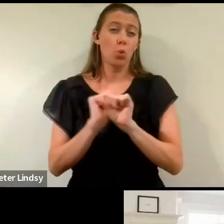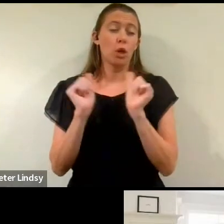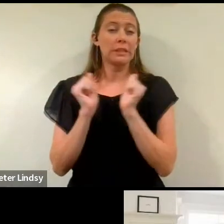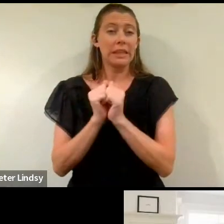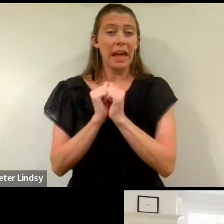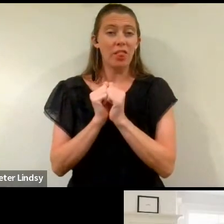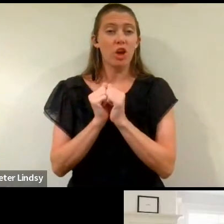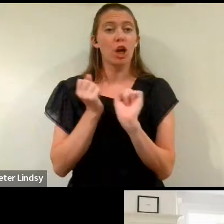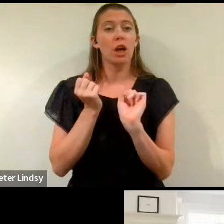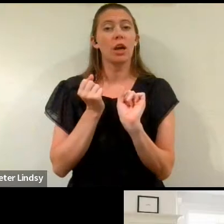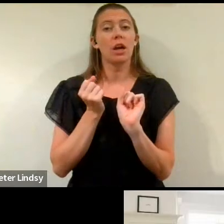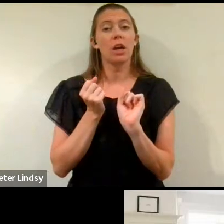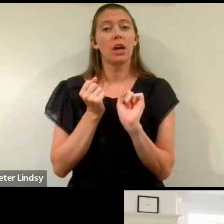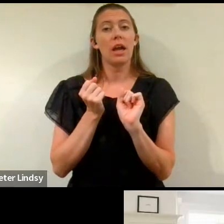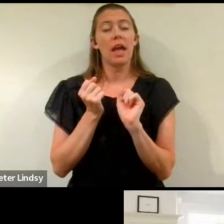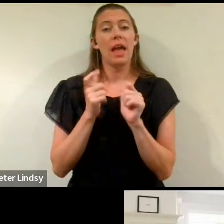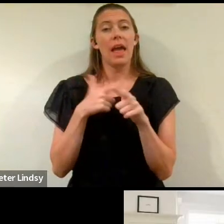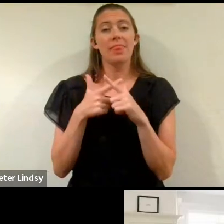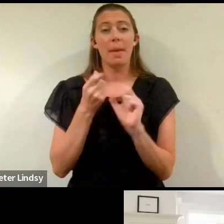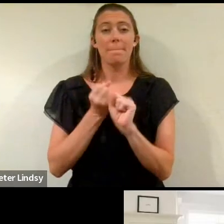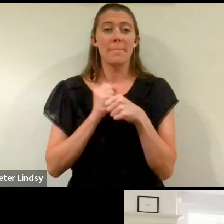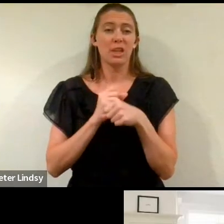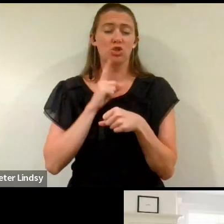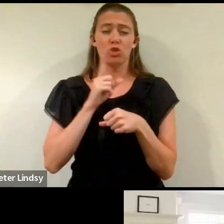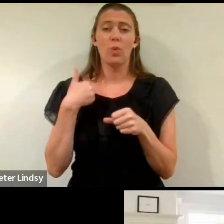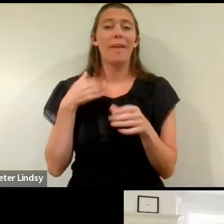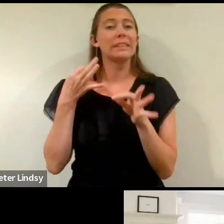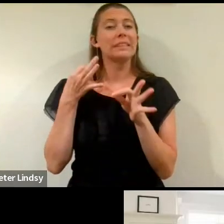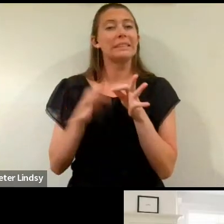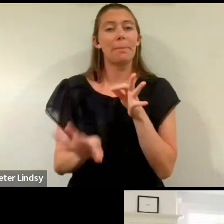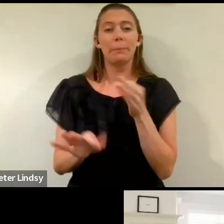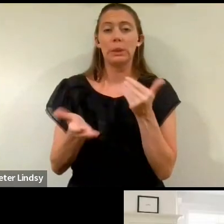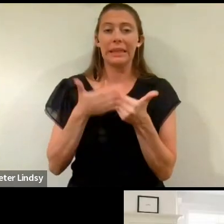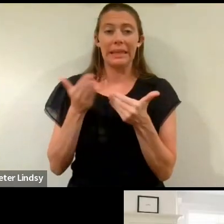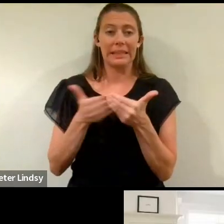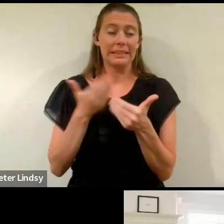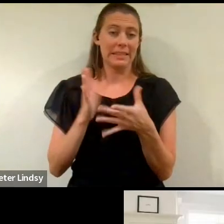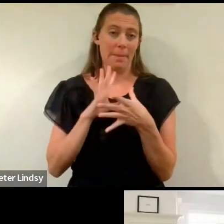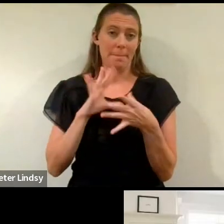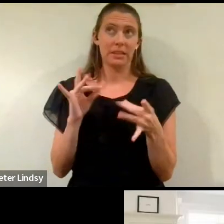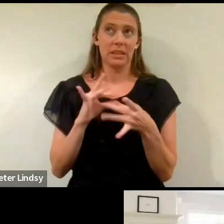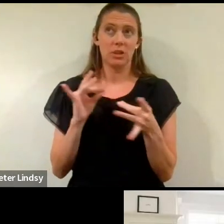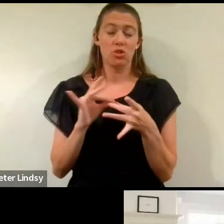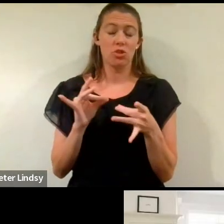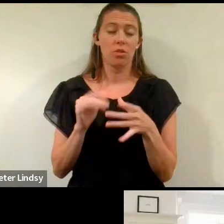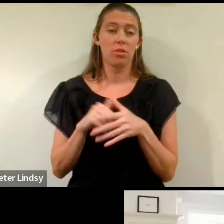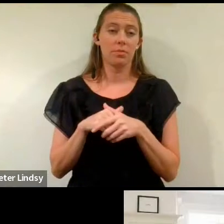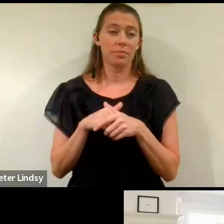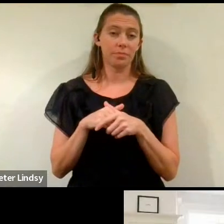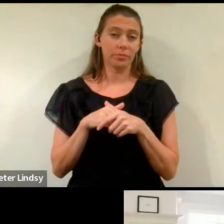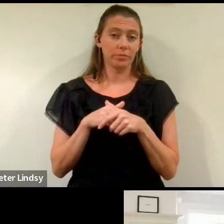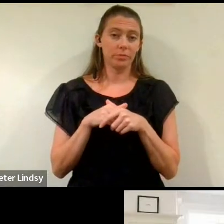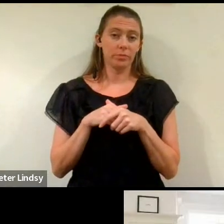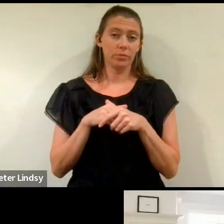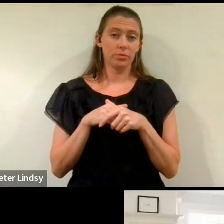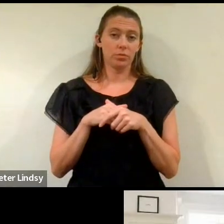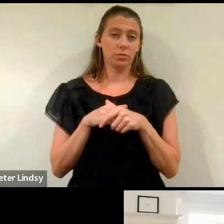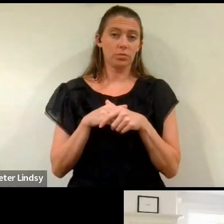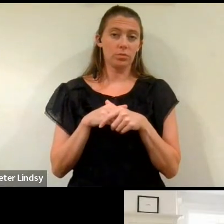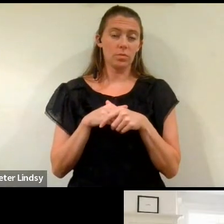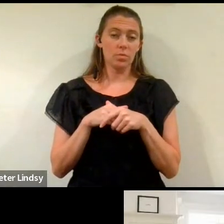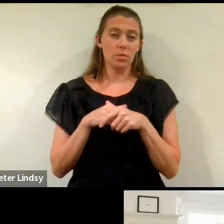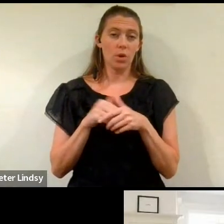trying to boil them down and simplify them. But if we can work together and all take some part of some responsibility for